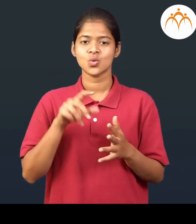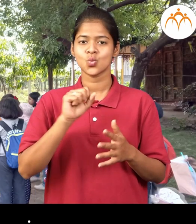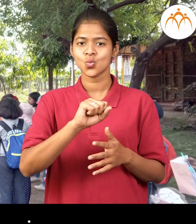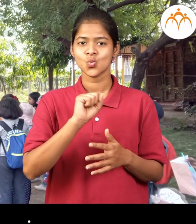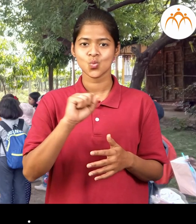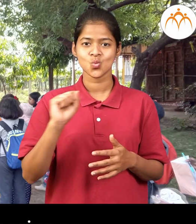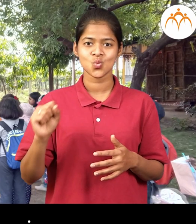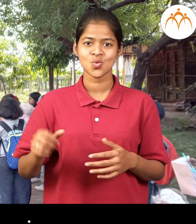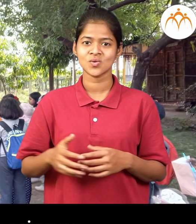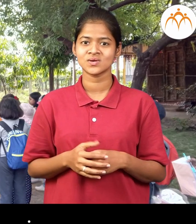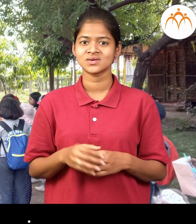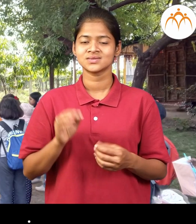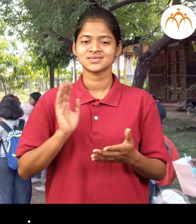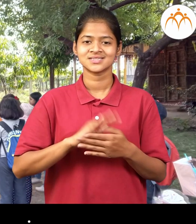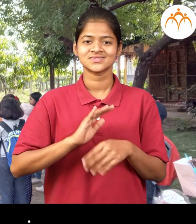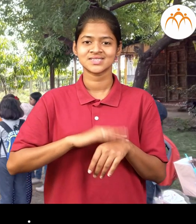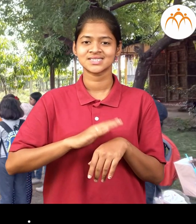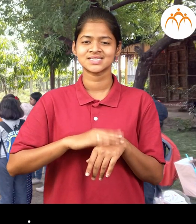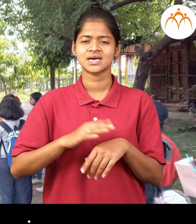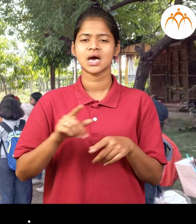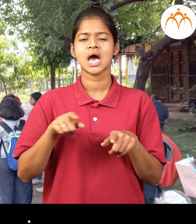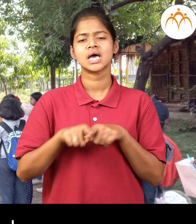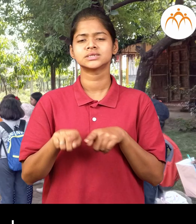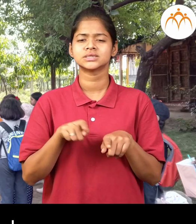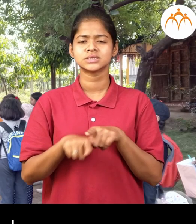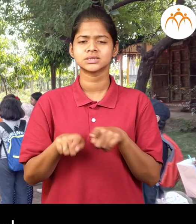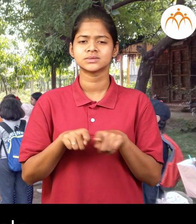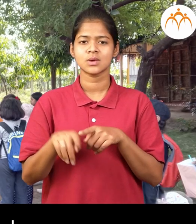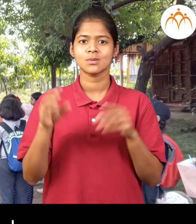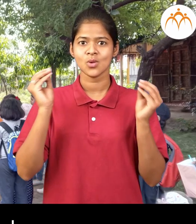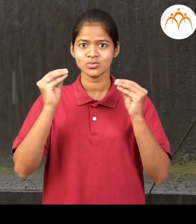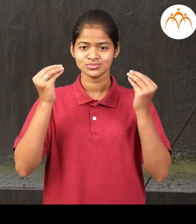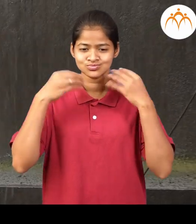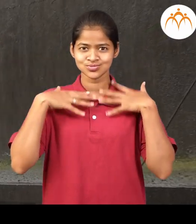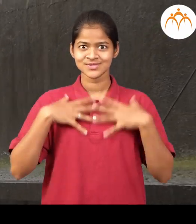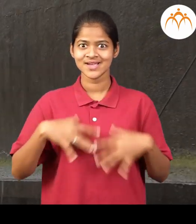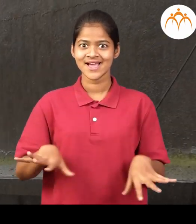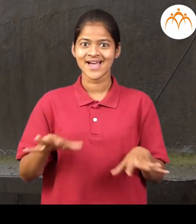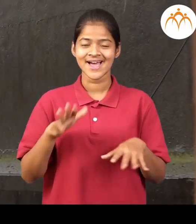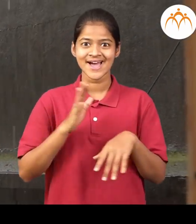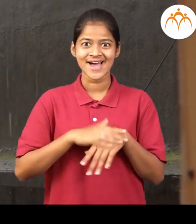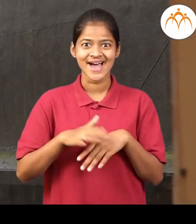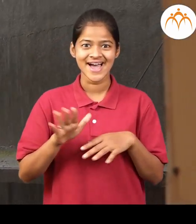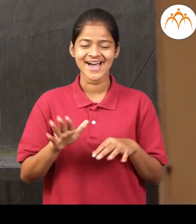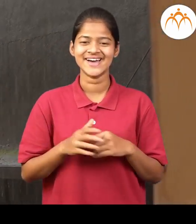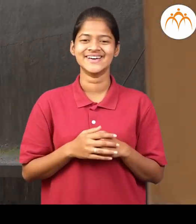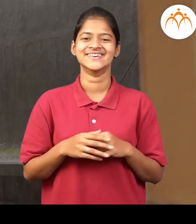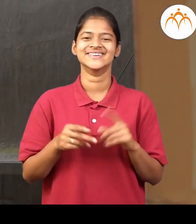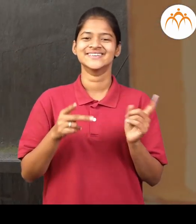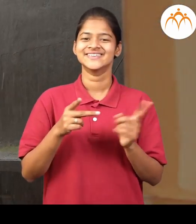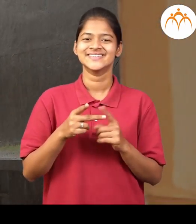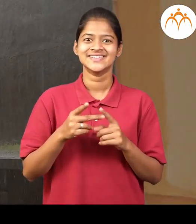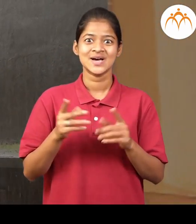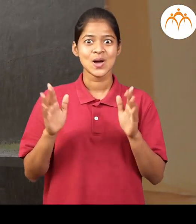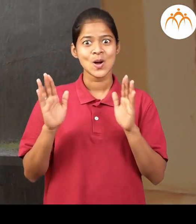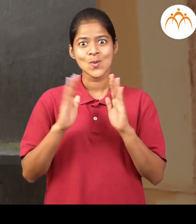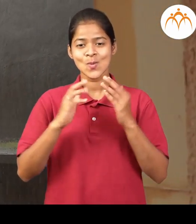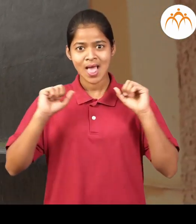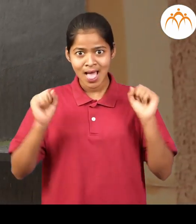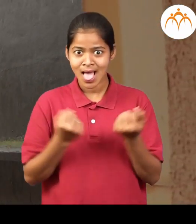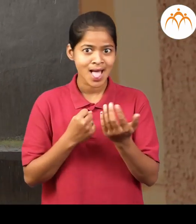Tell us your experience. For example, of getting wet in the rain